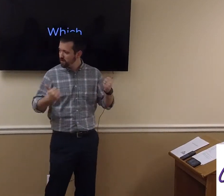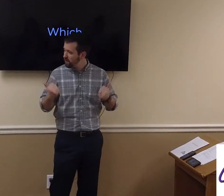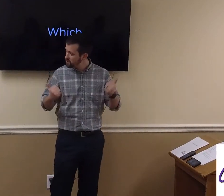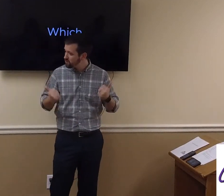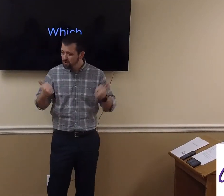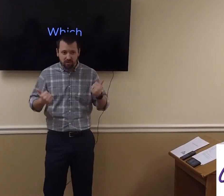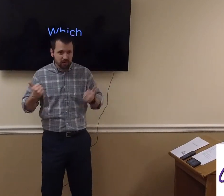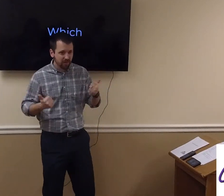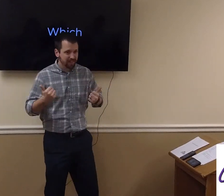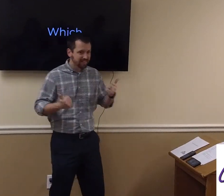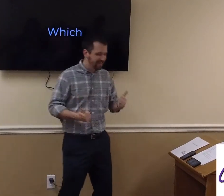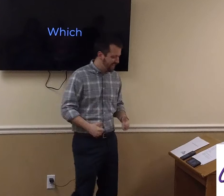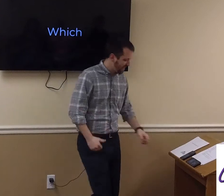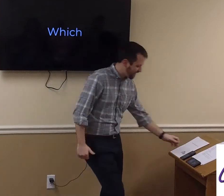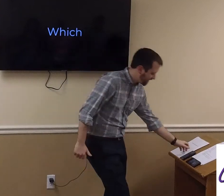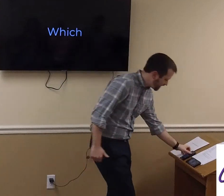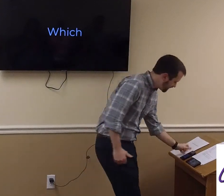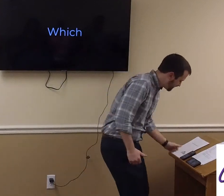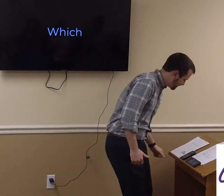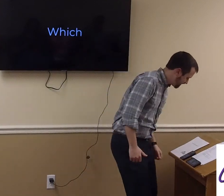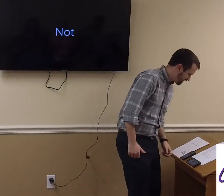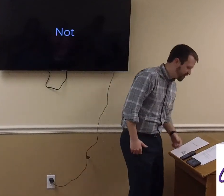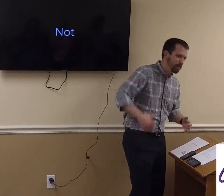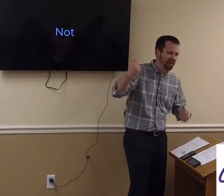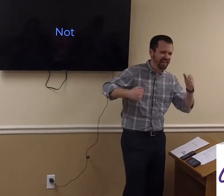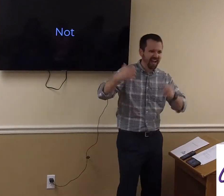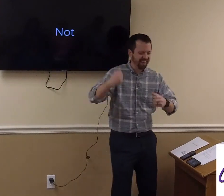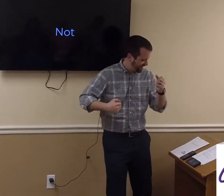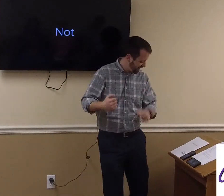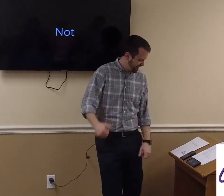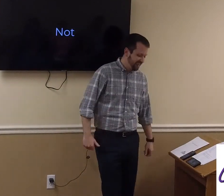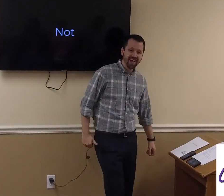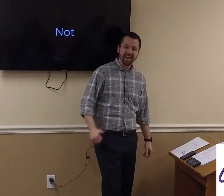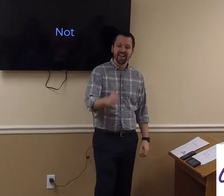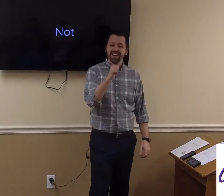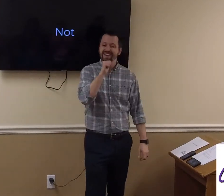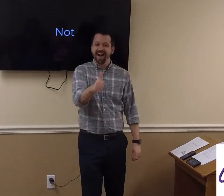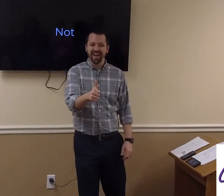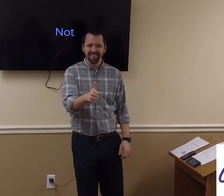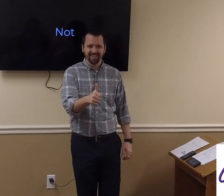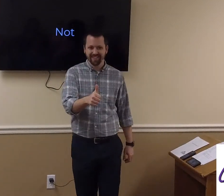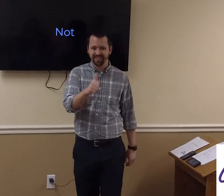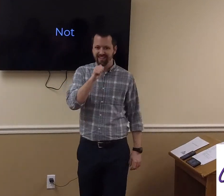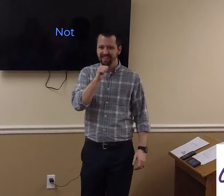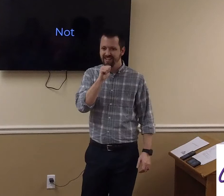Oh, I like these. So you're milking a cow. You're milking a cow. Almost. Not.